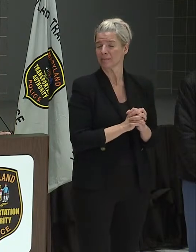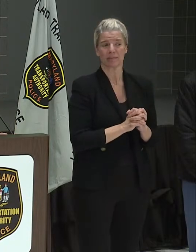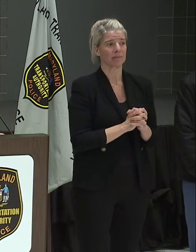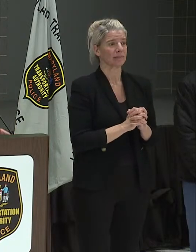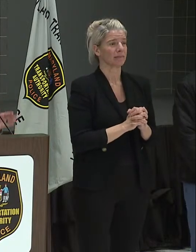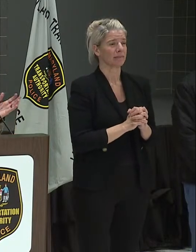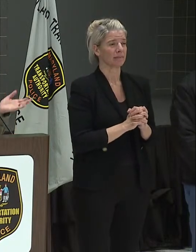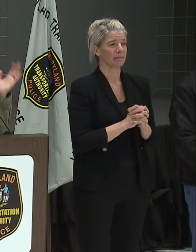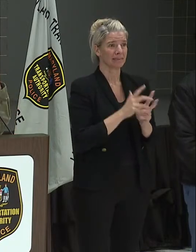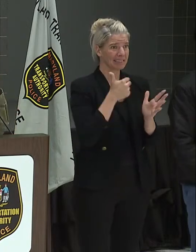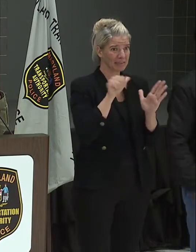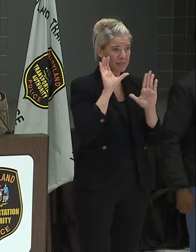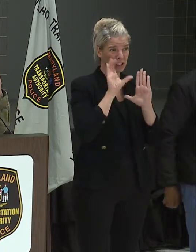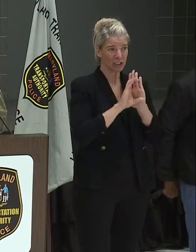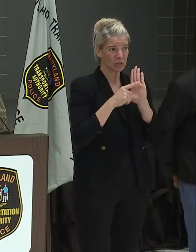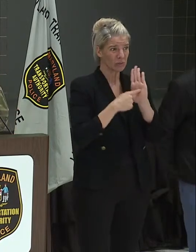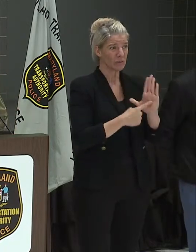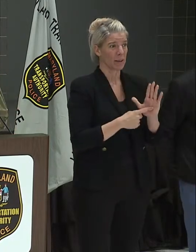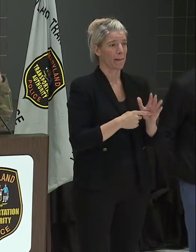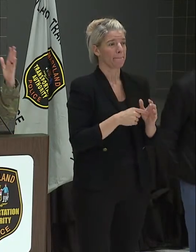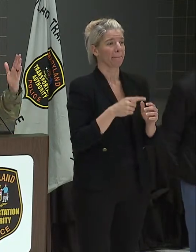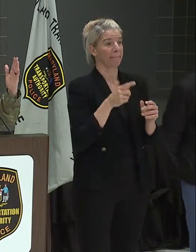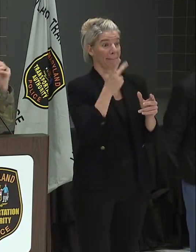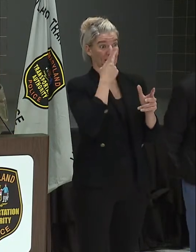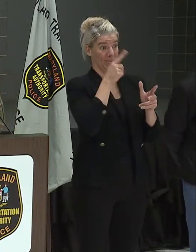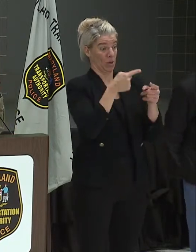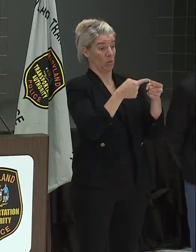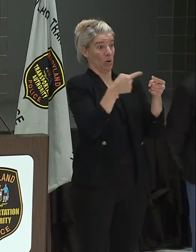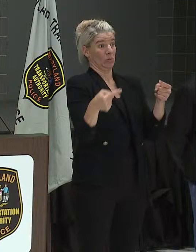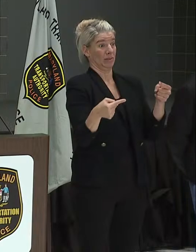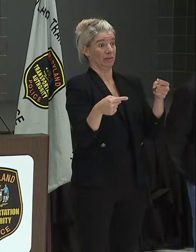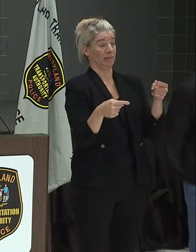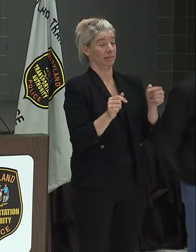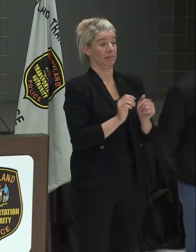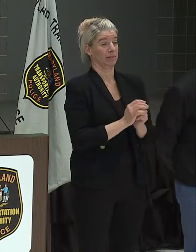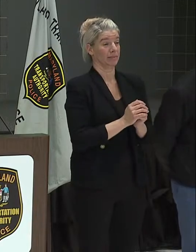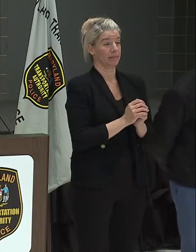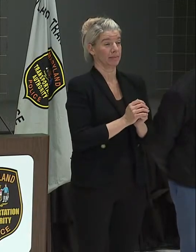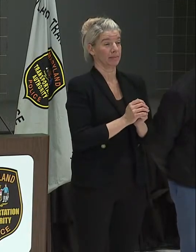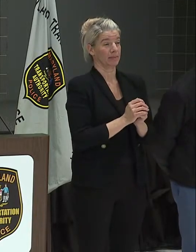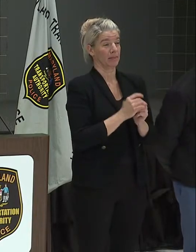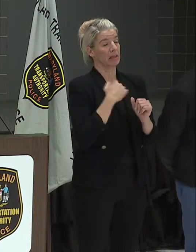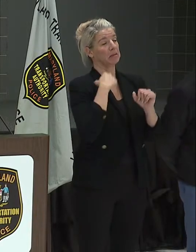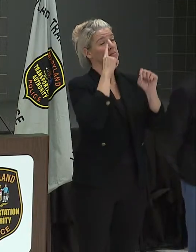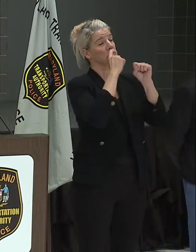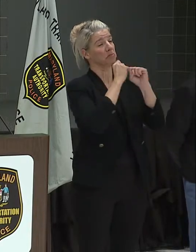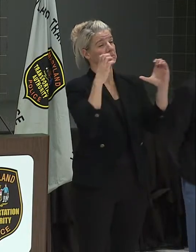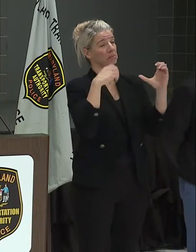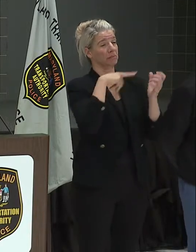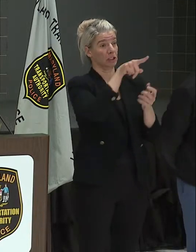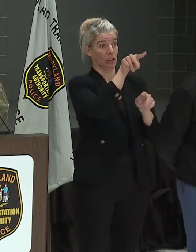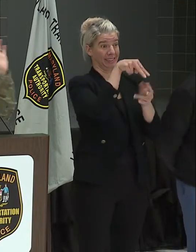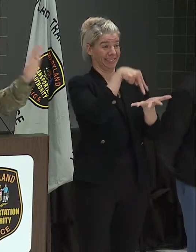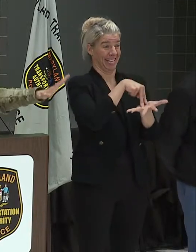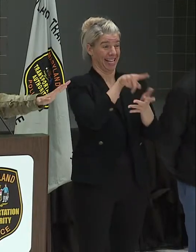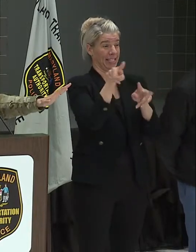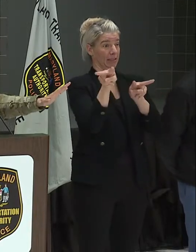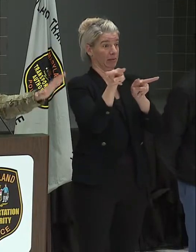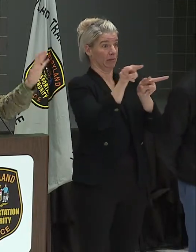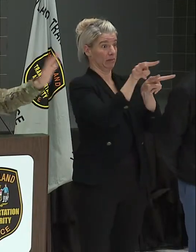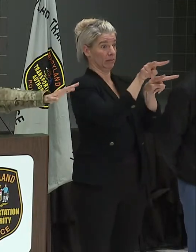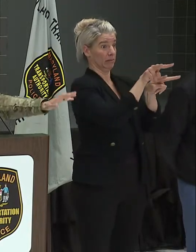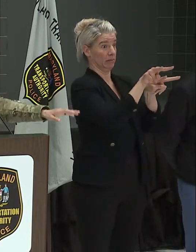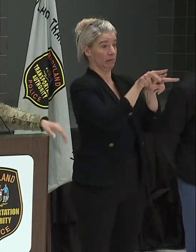pictures. Across from the vessel, let's pretend we're standing and looking at the city of Baltimore. You've got the